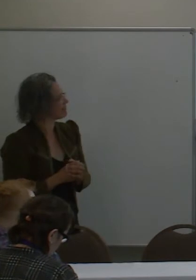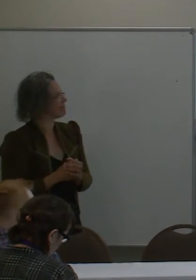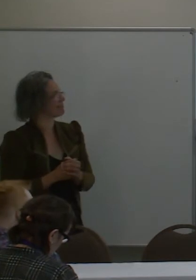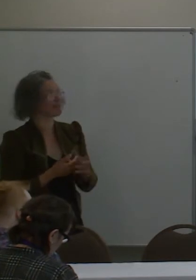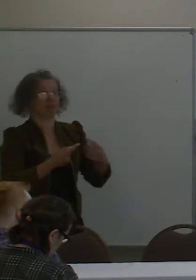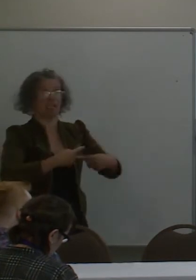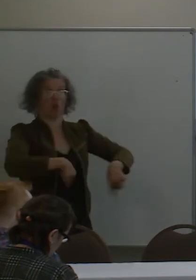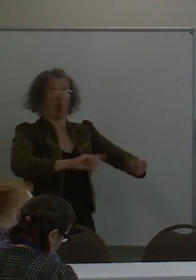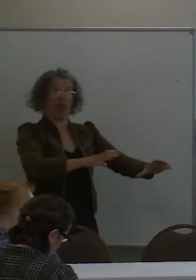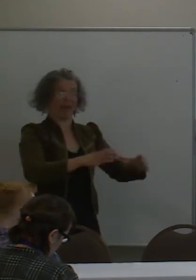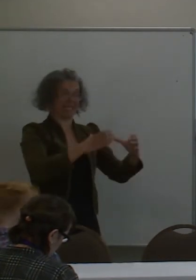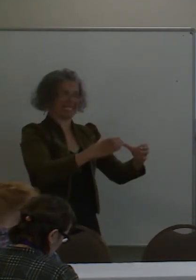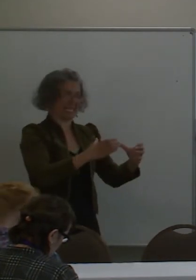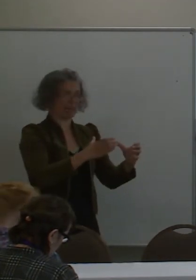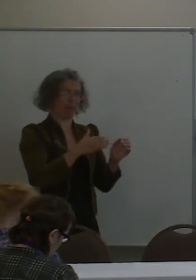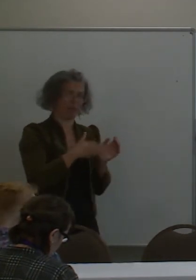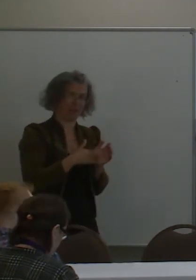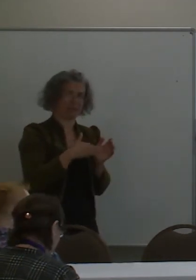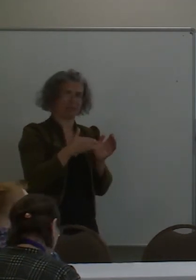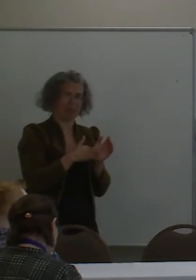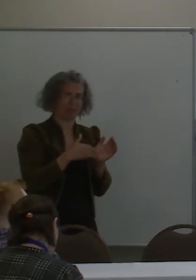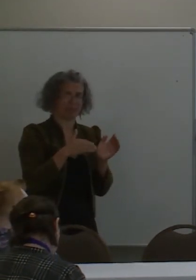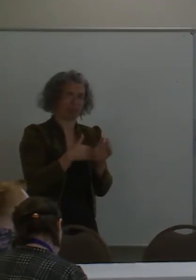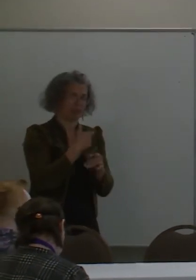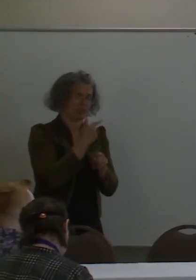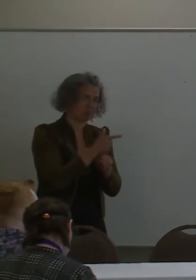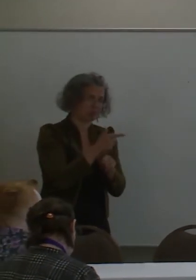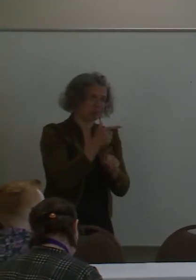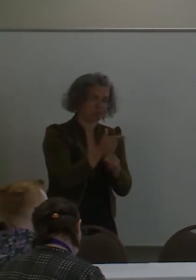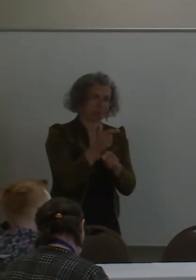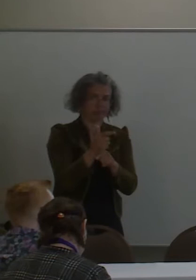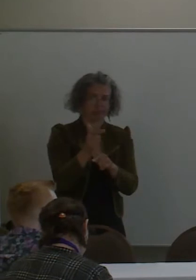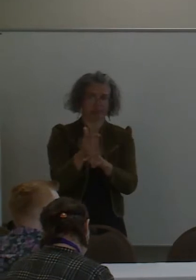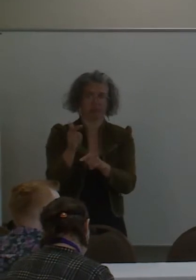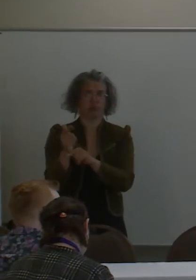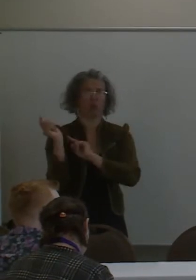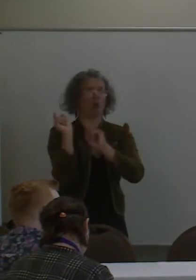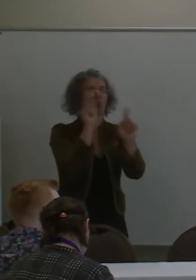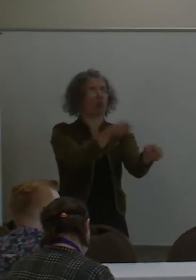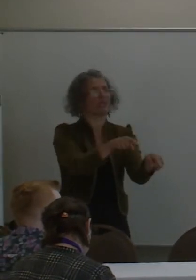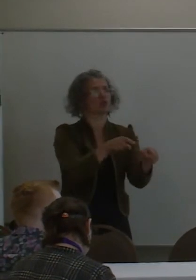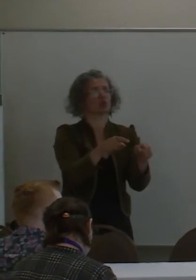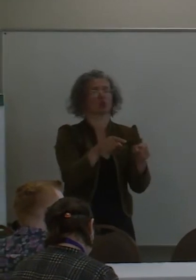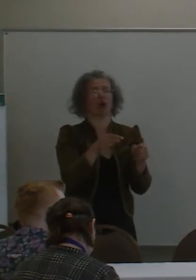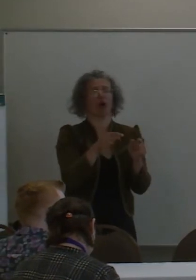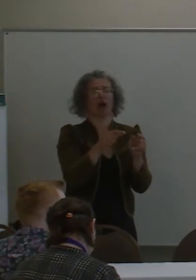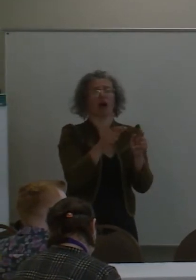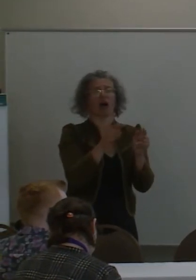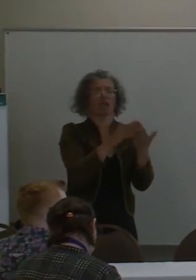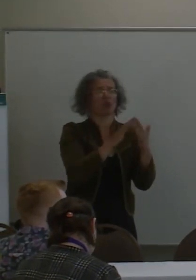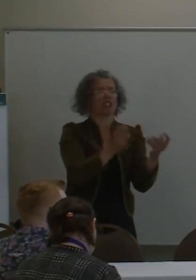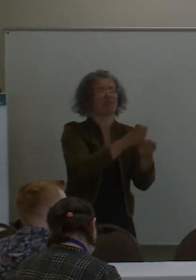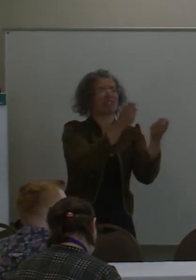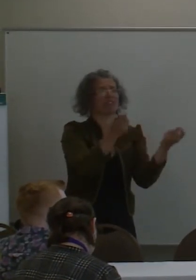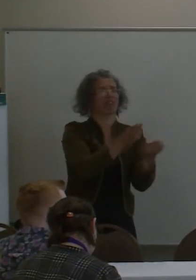months on collecting these interviews. We went to community festivals. We had in-library special recording sessions. We